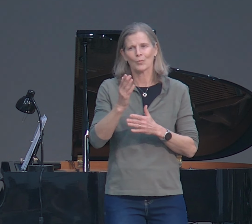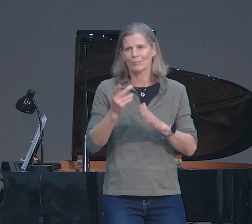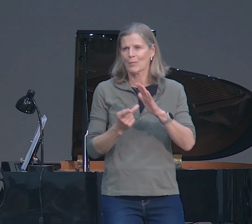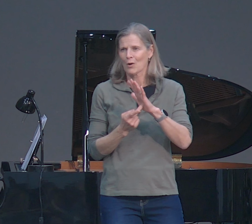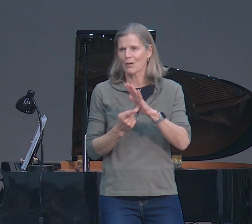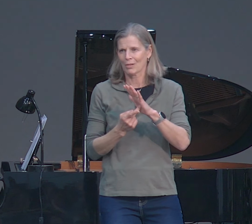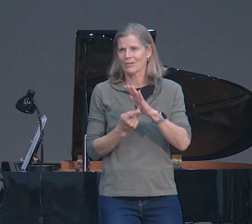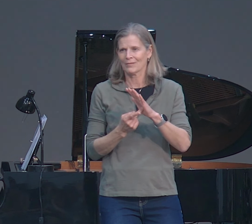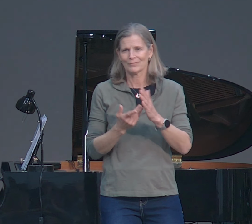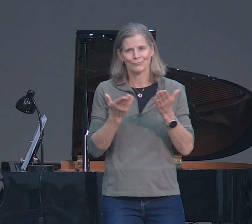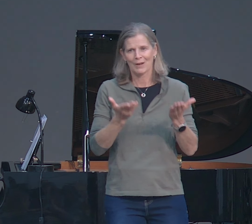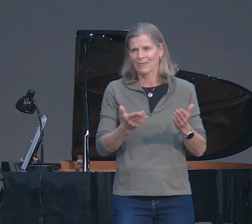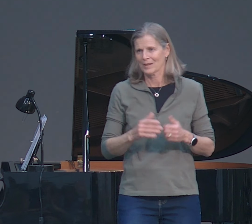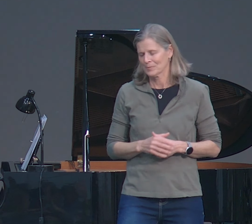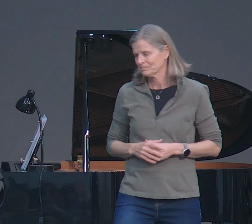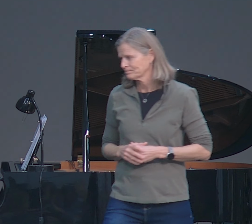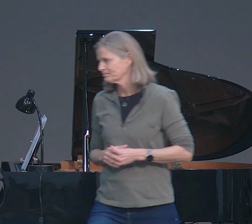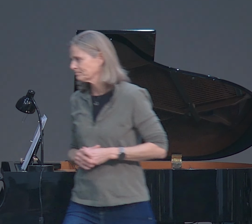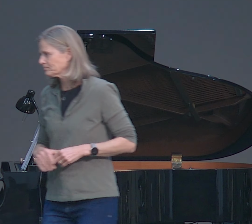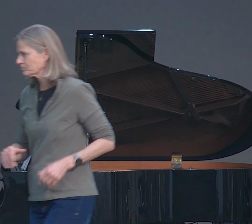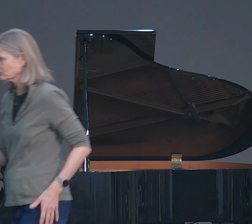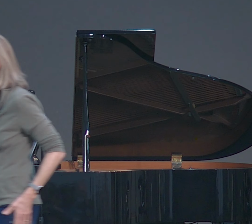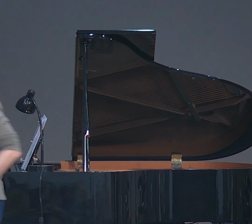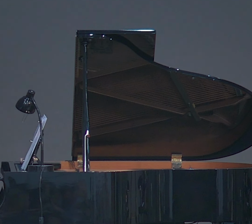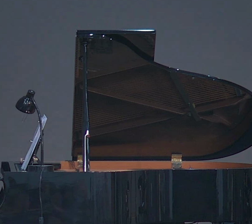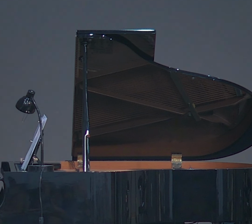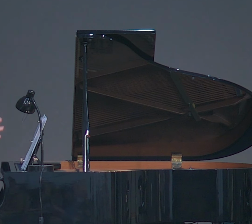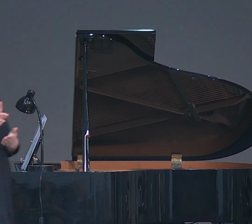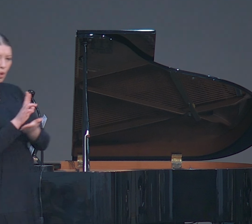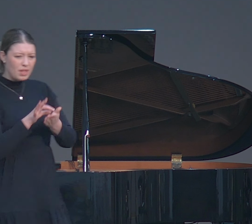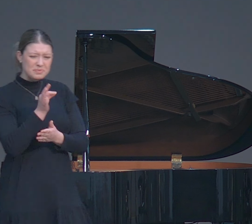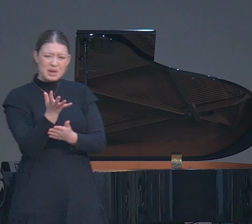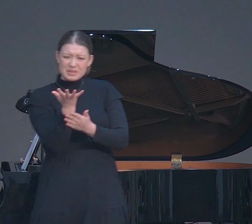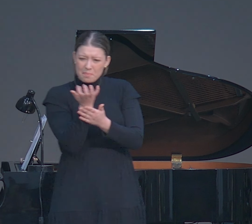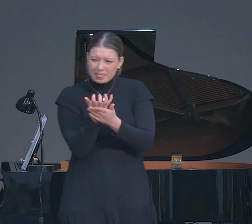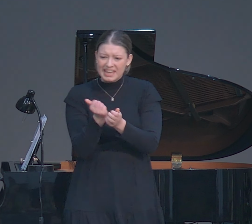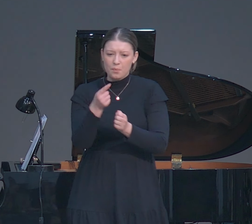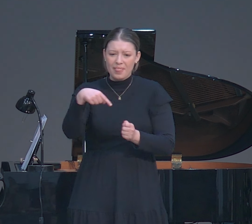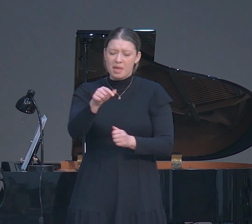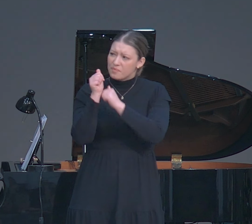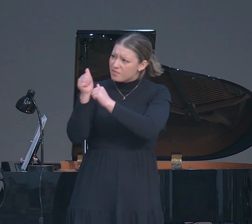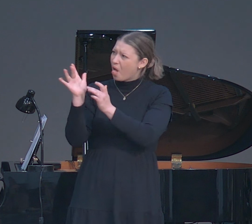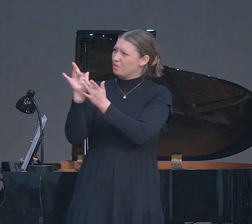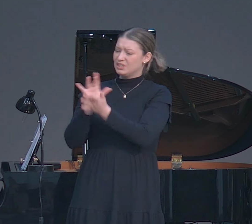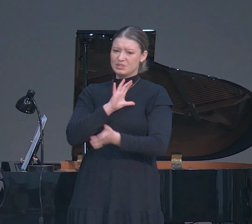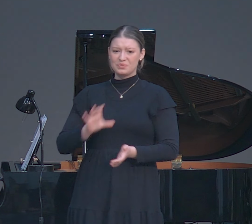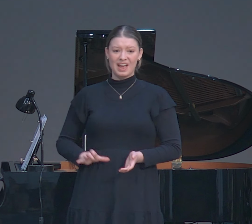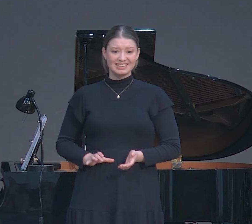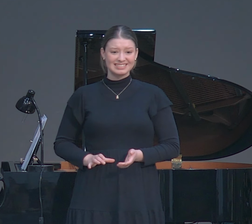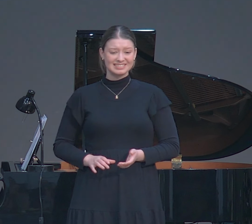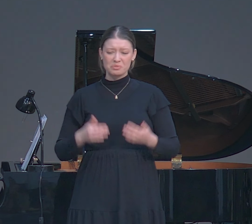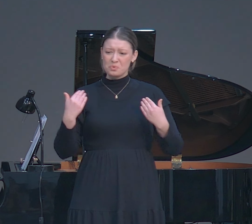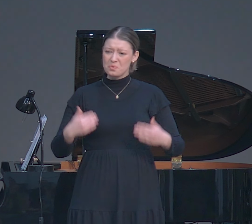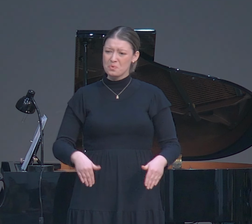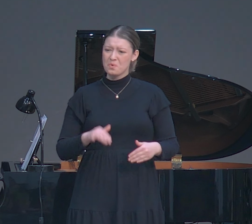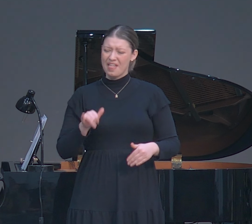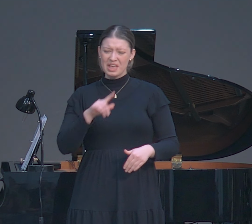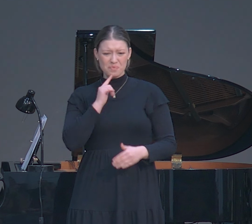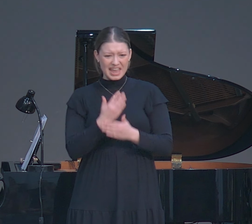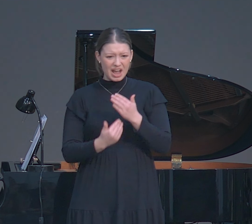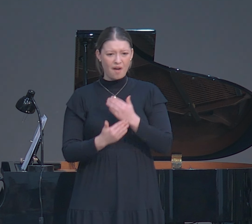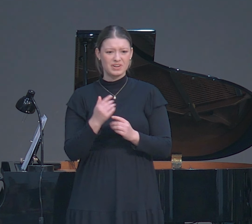Paul, pleading with them to follow Jesus Christ. Friends, these words are comforting. Throughout history,